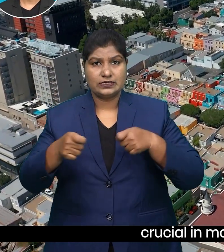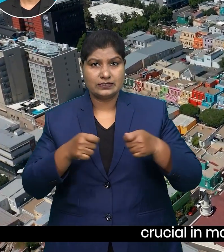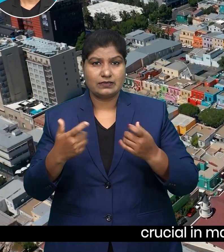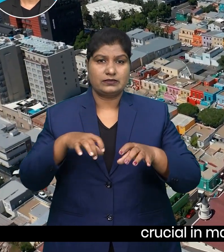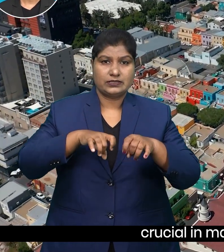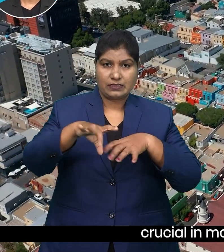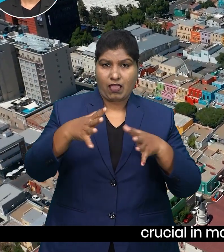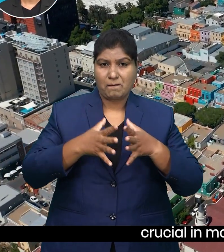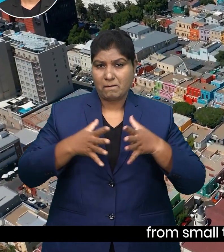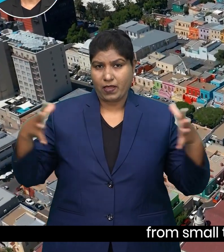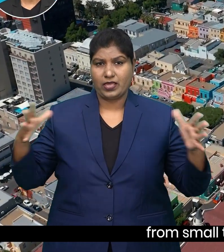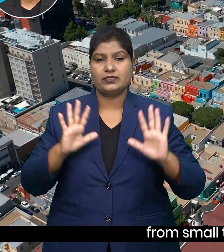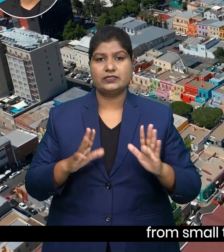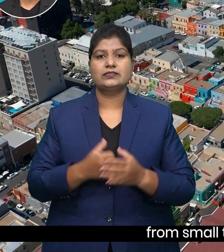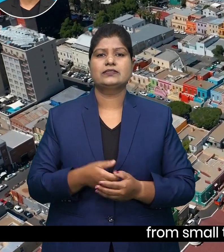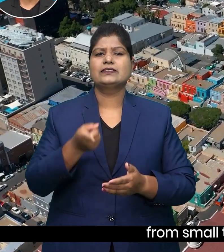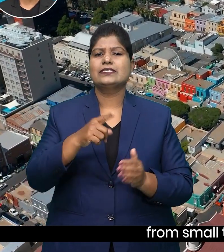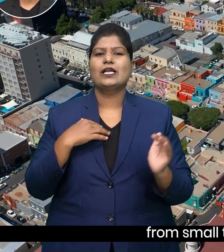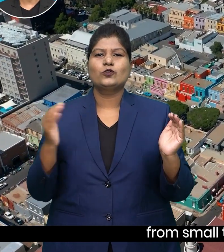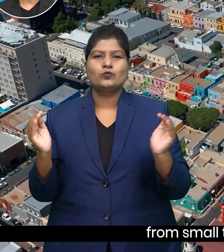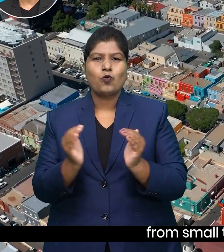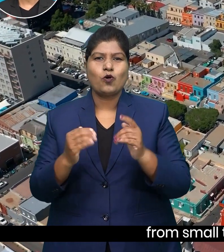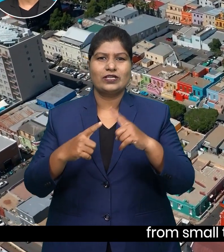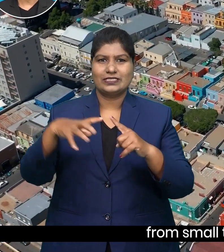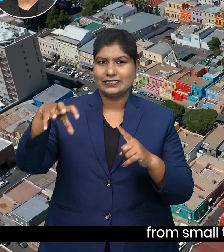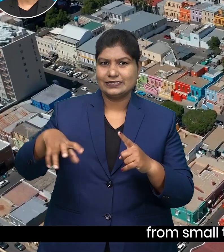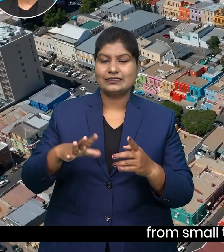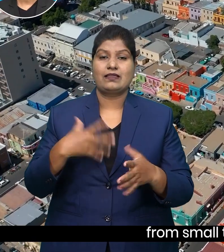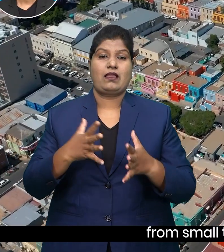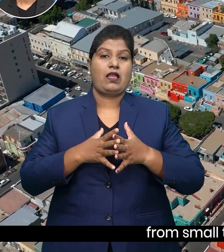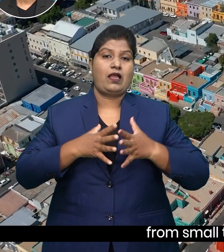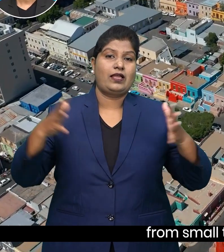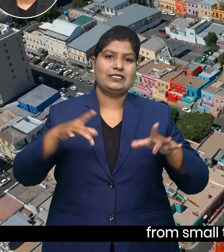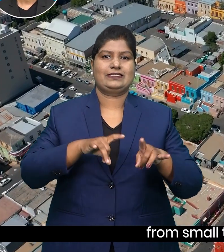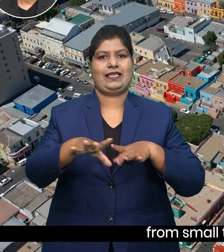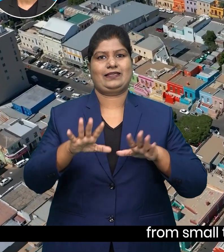areas from small towns to large cities.